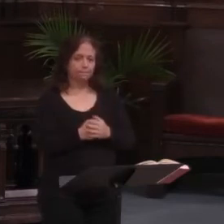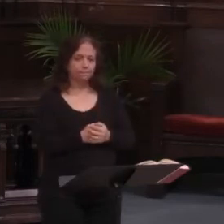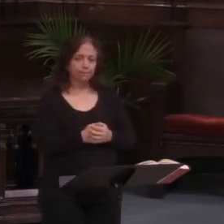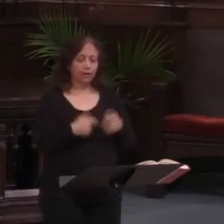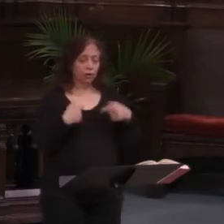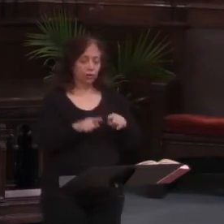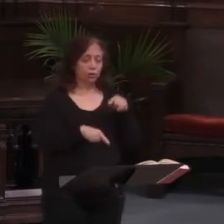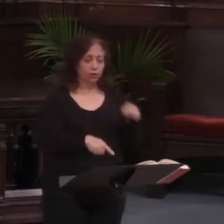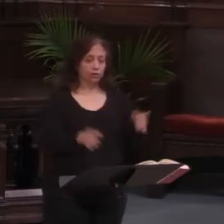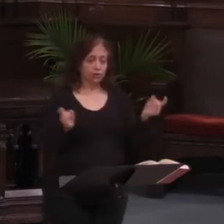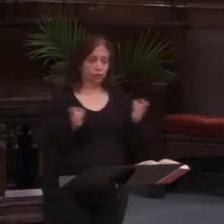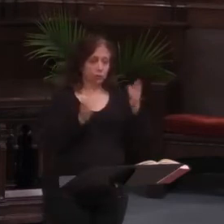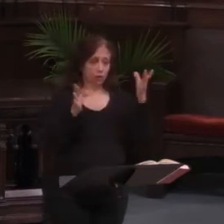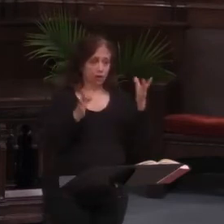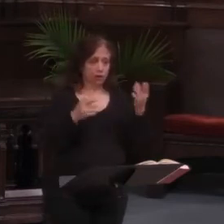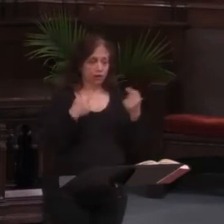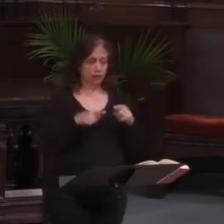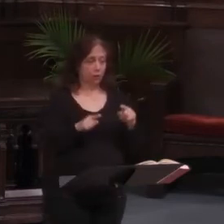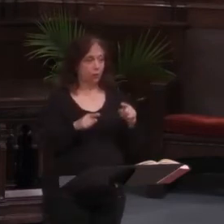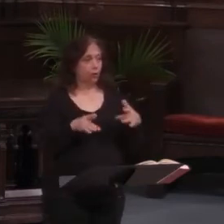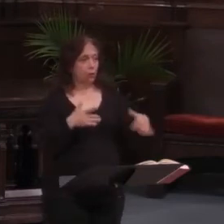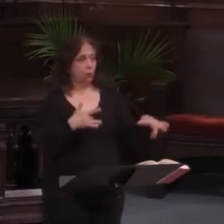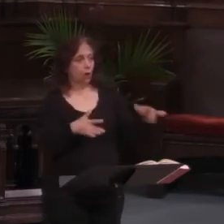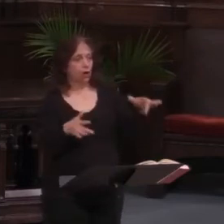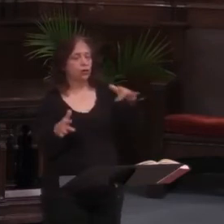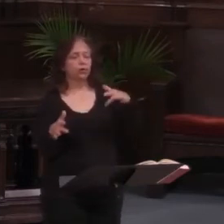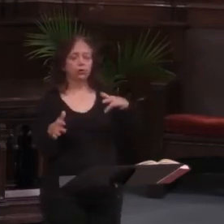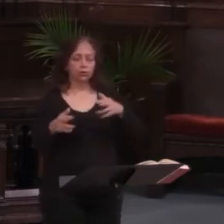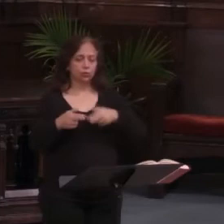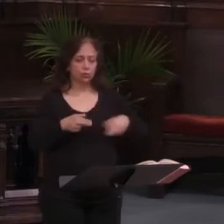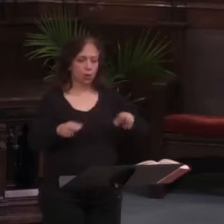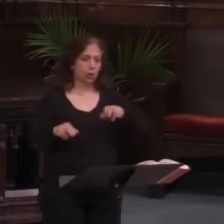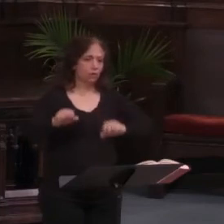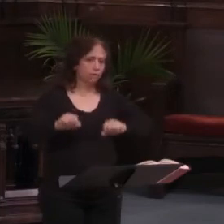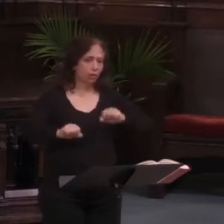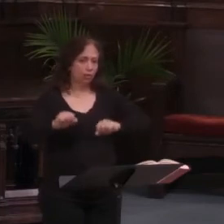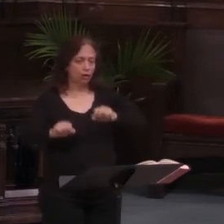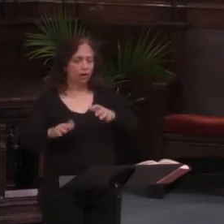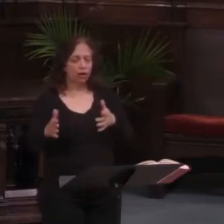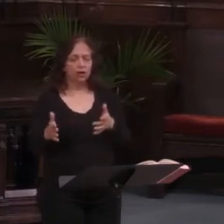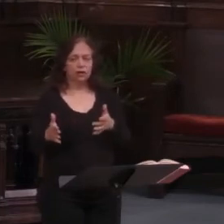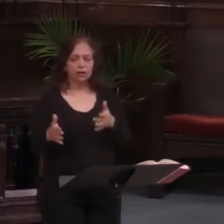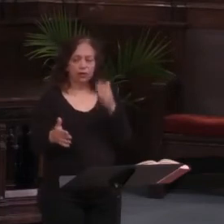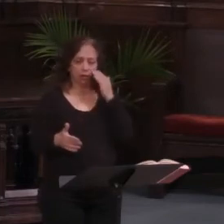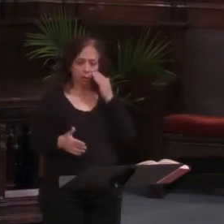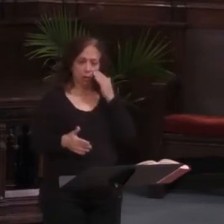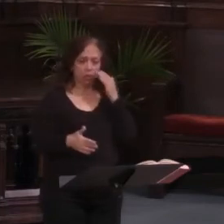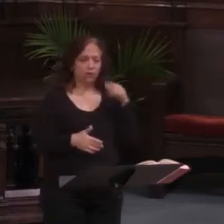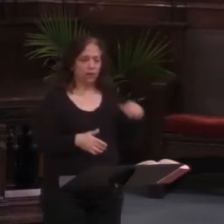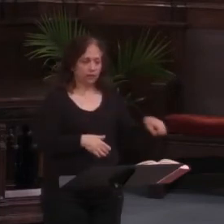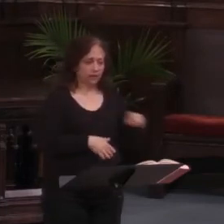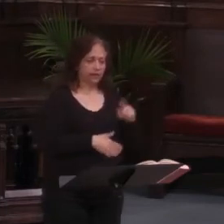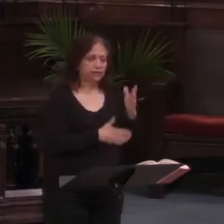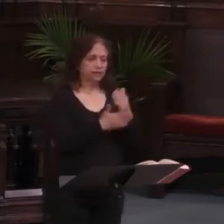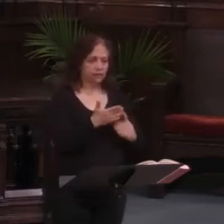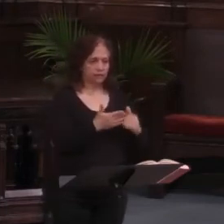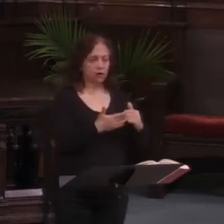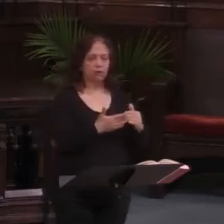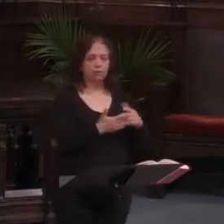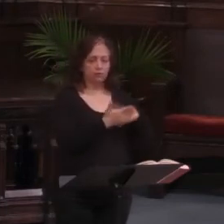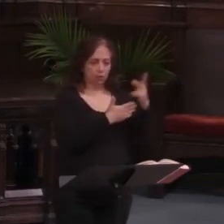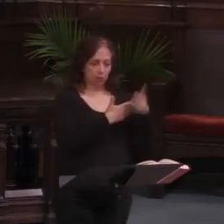in this crisis, as we wander this road of uncertainty and fear, know that these are some of the